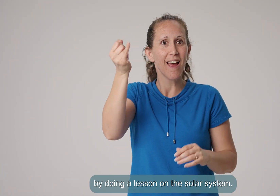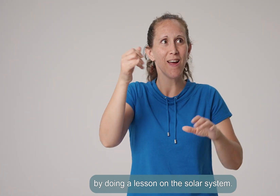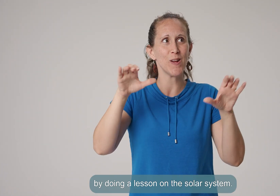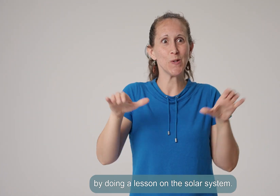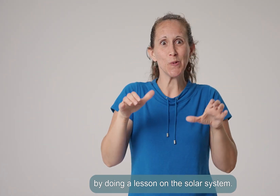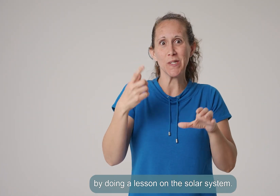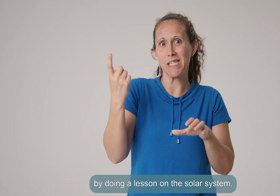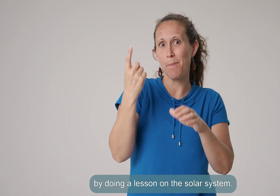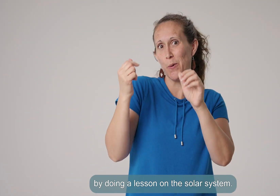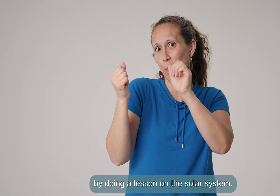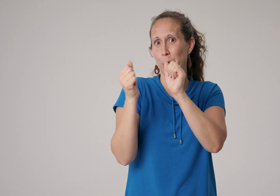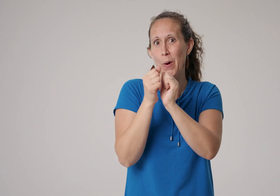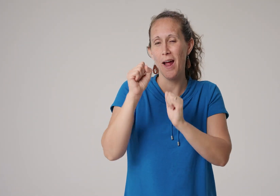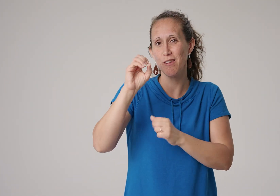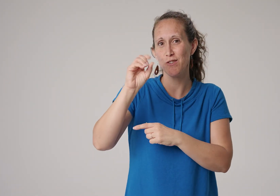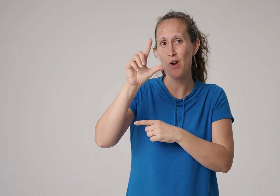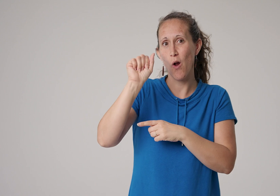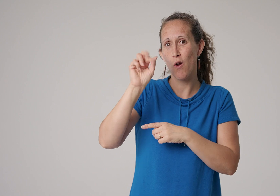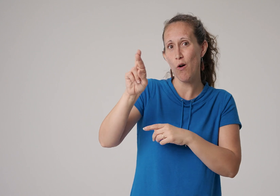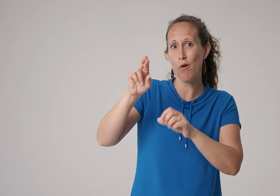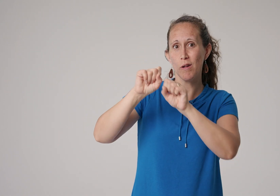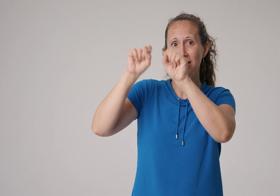lesson on the solar system.